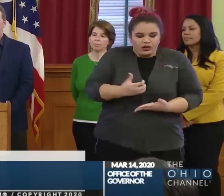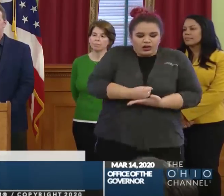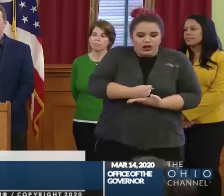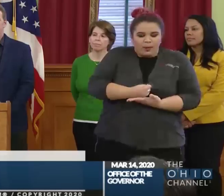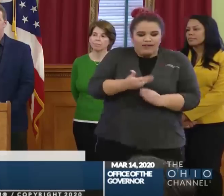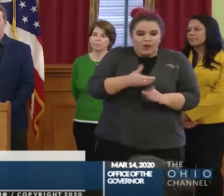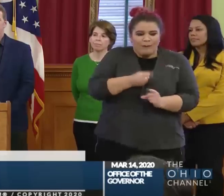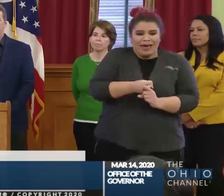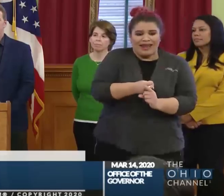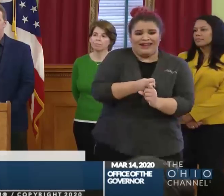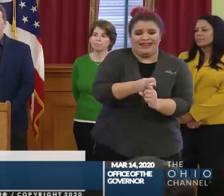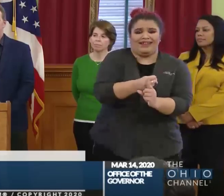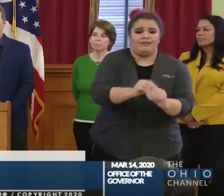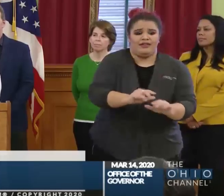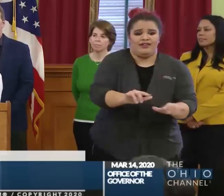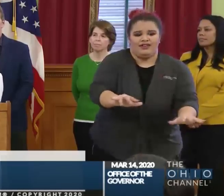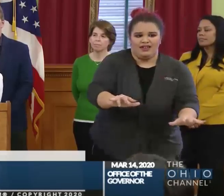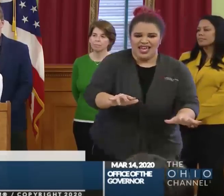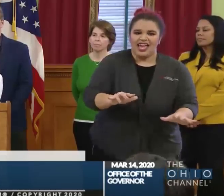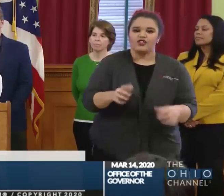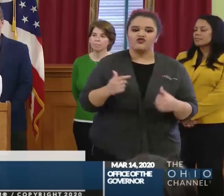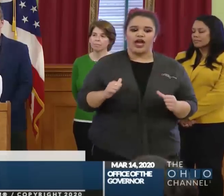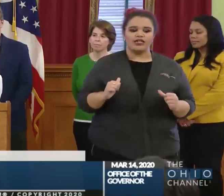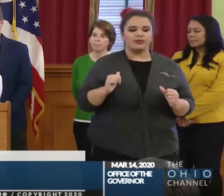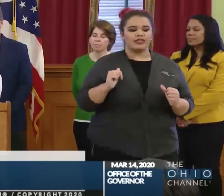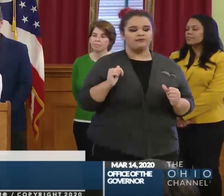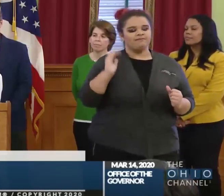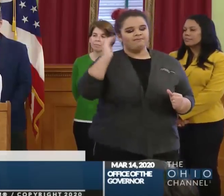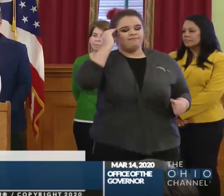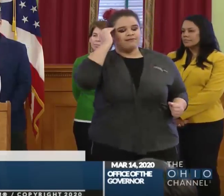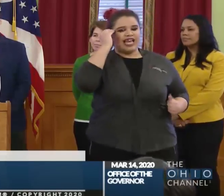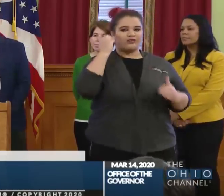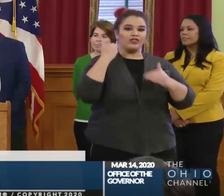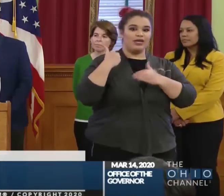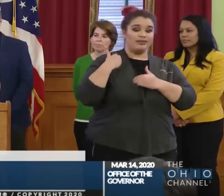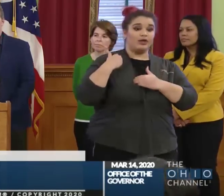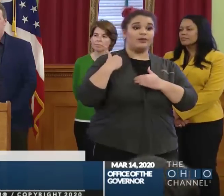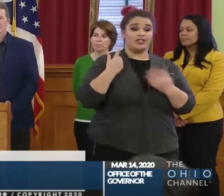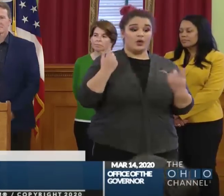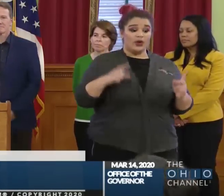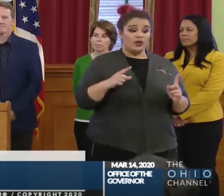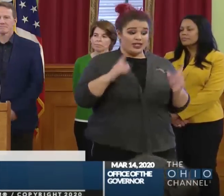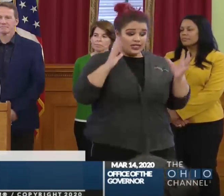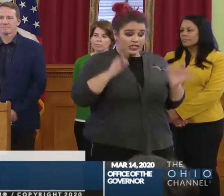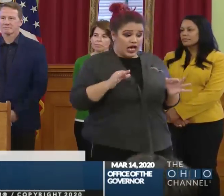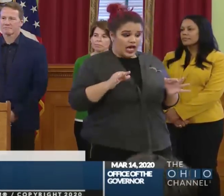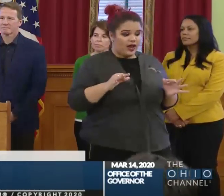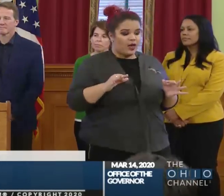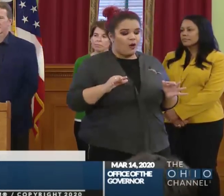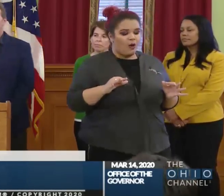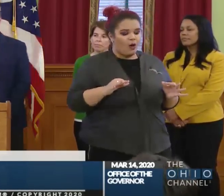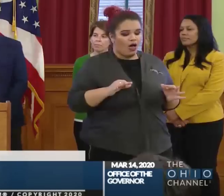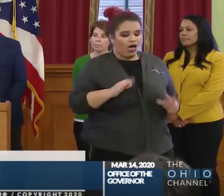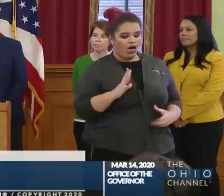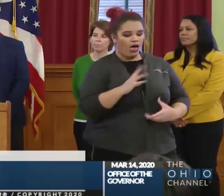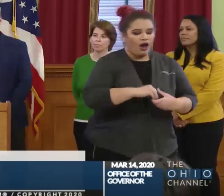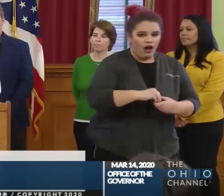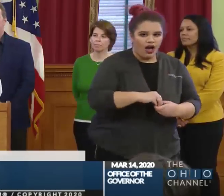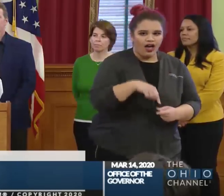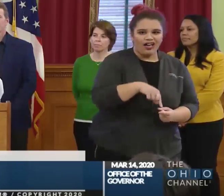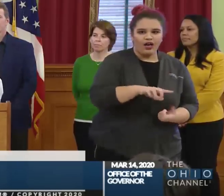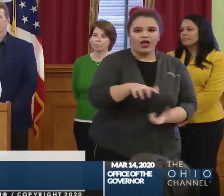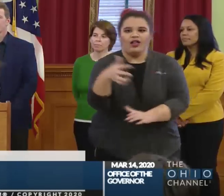as we can, as responsibly as we can, because all these things have unintended consequences and risk benefits. It's a lot